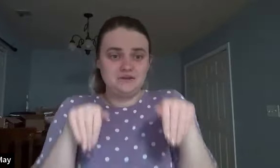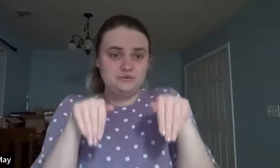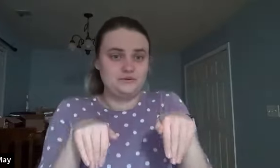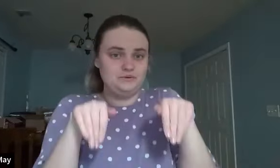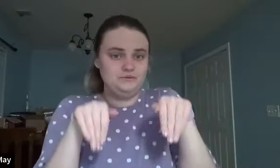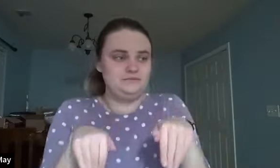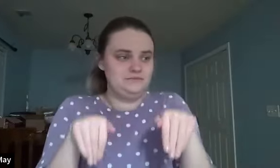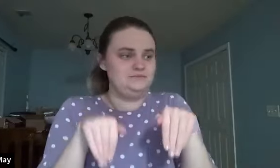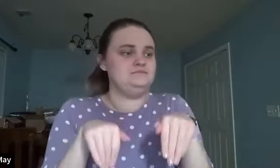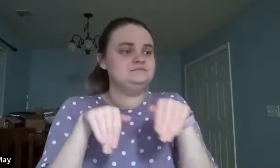kangaroo.